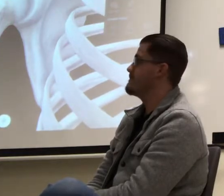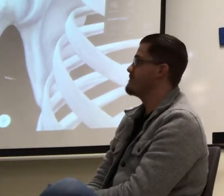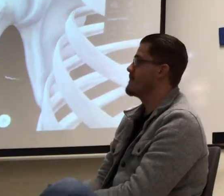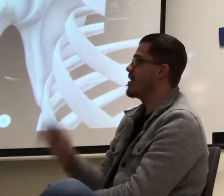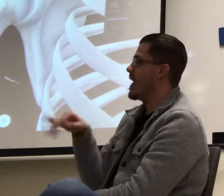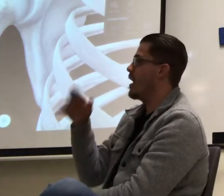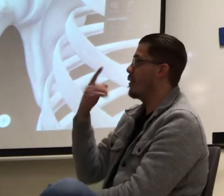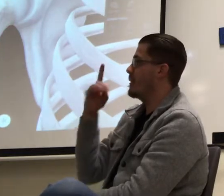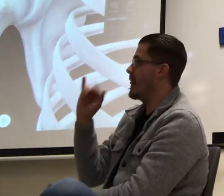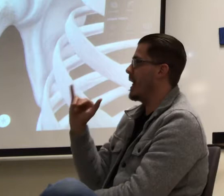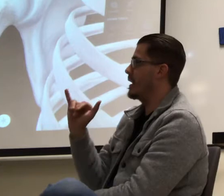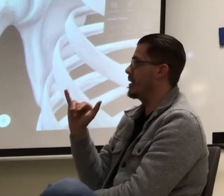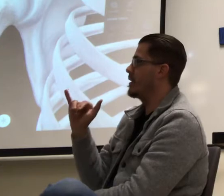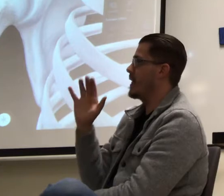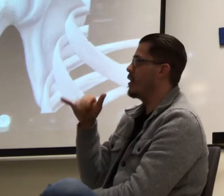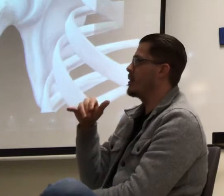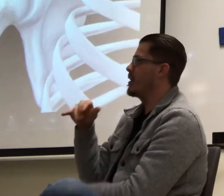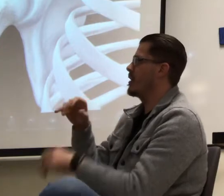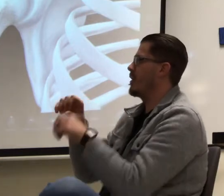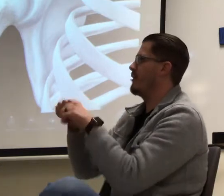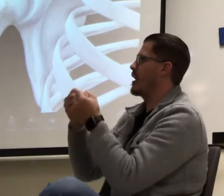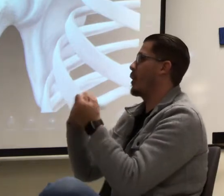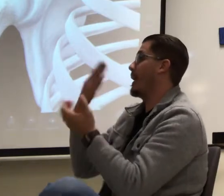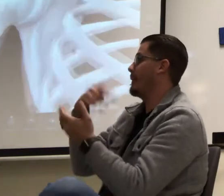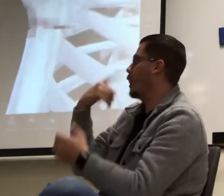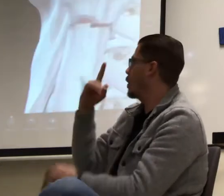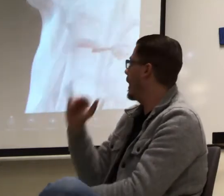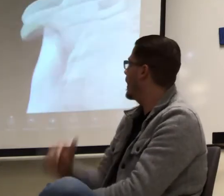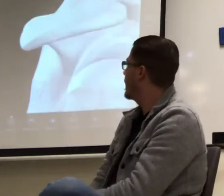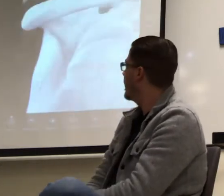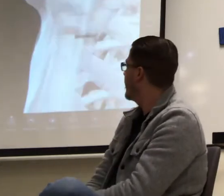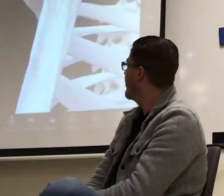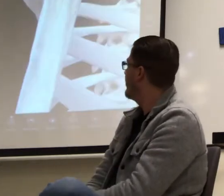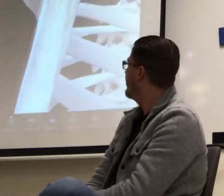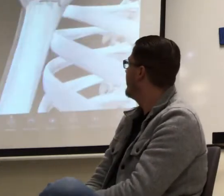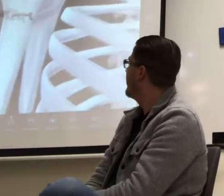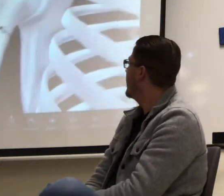that would be like what a fracture might look like.